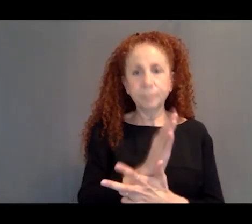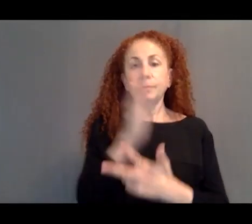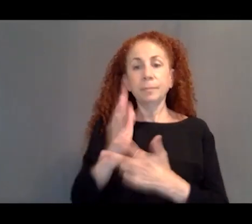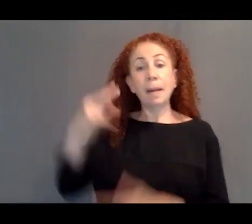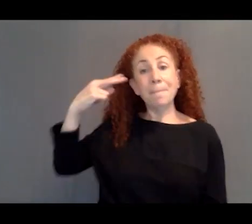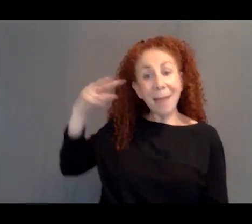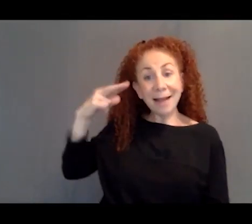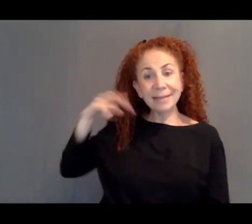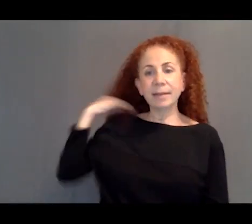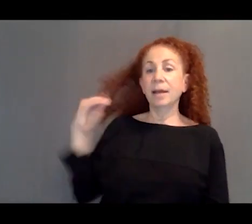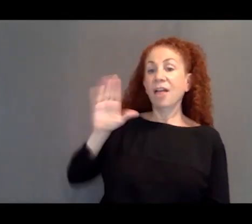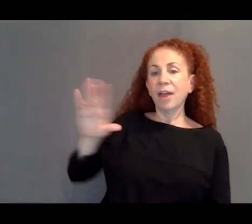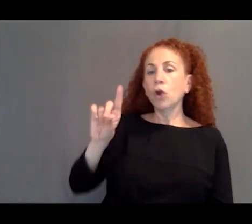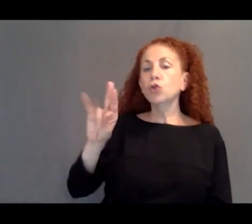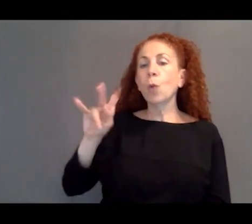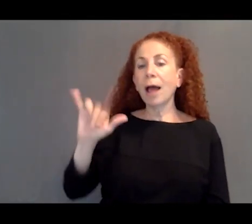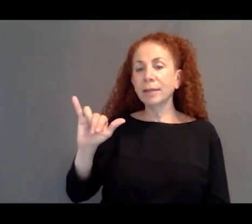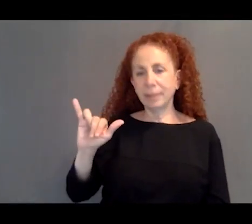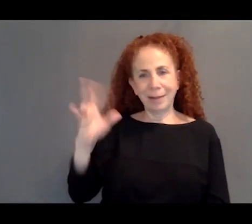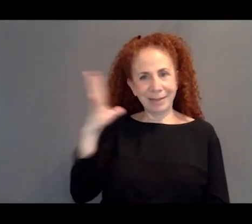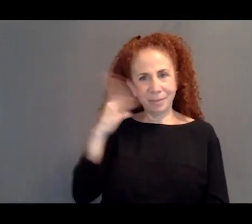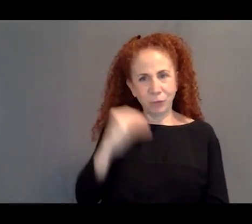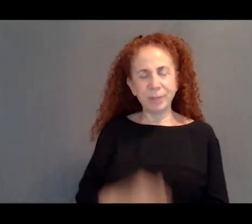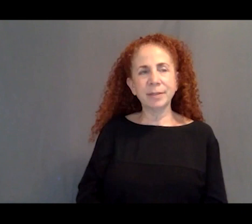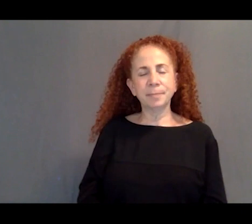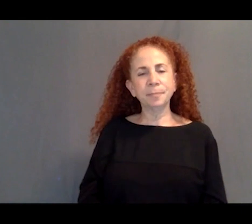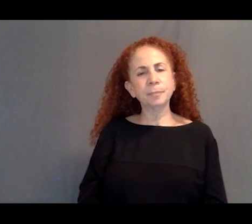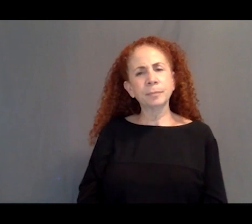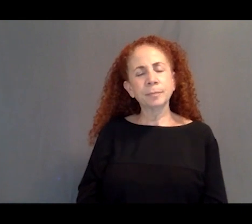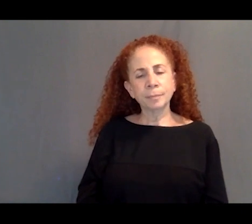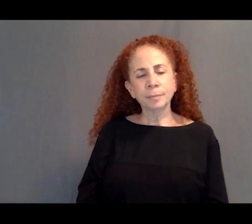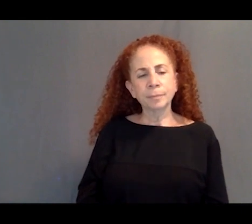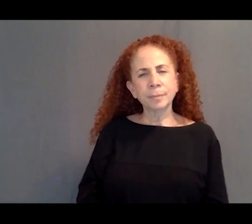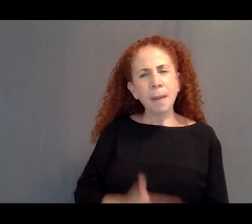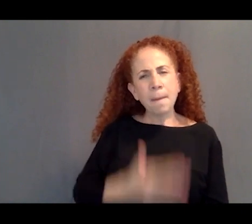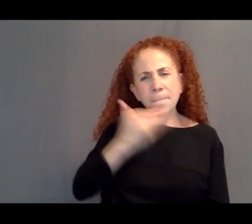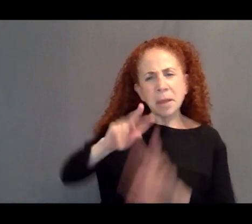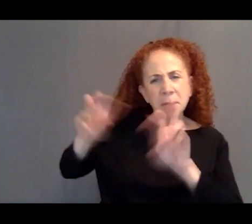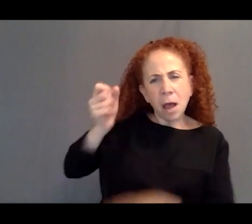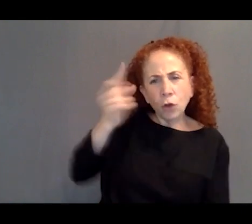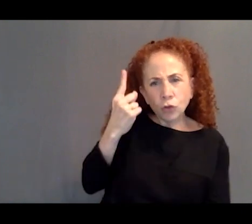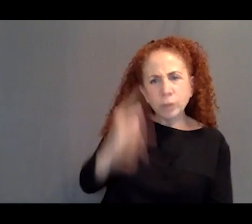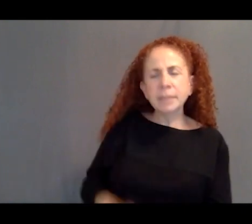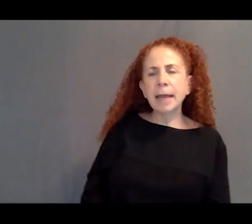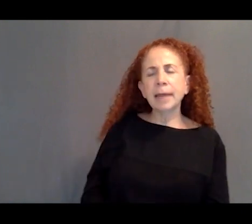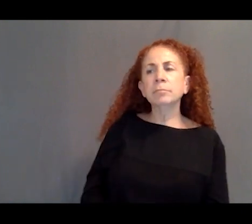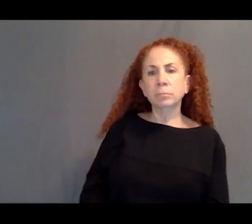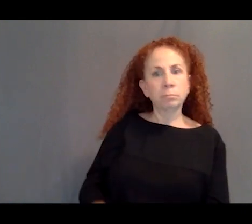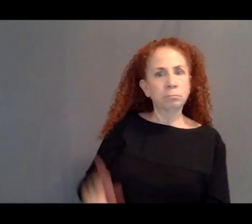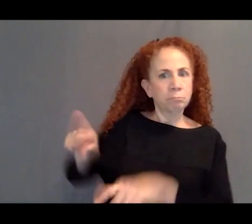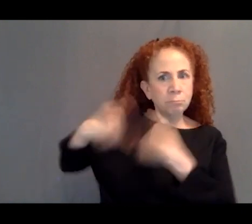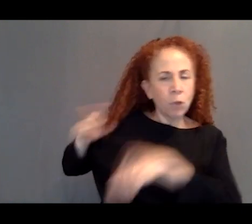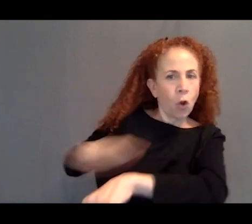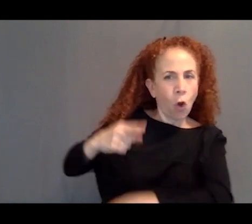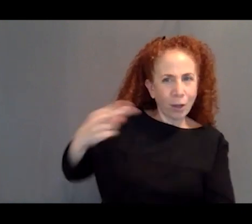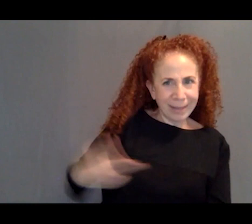Mexican experience, we can best understand this through the historical tension between the long history